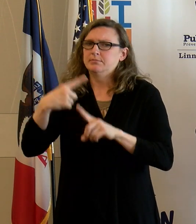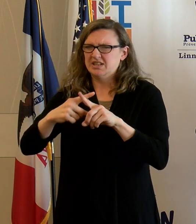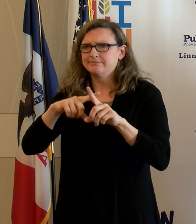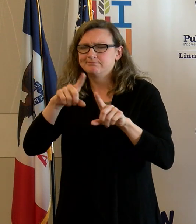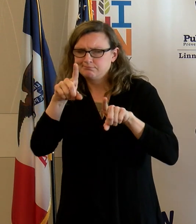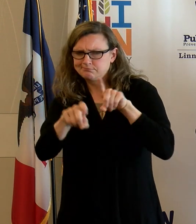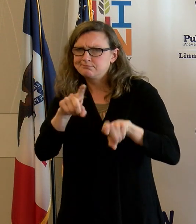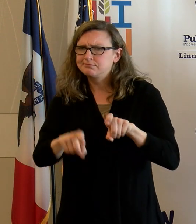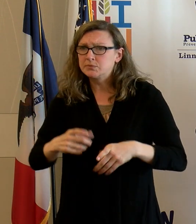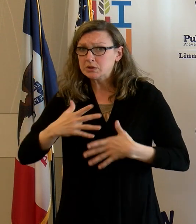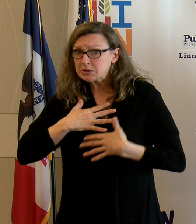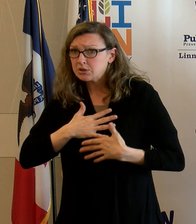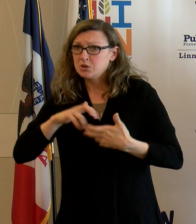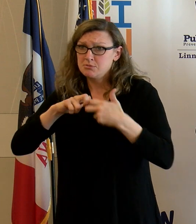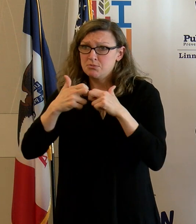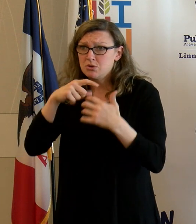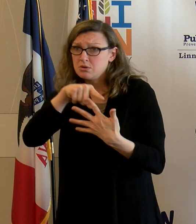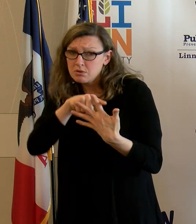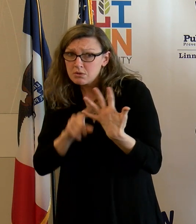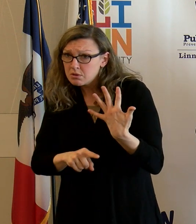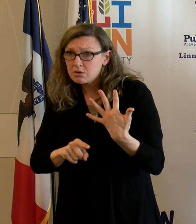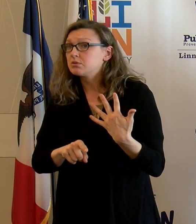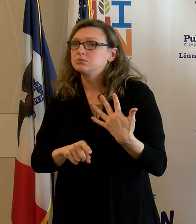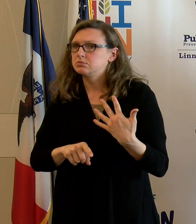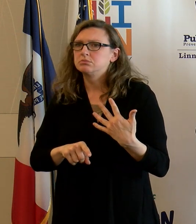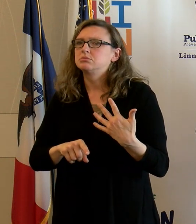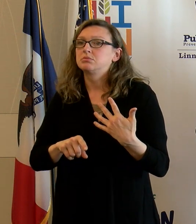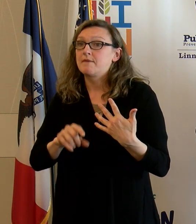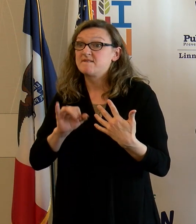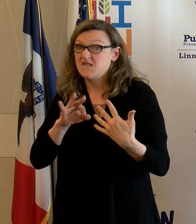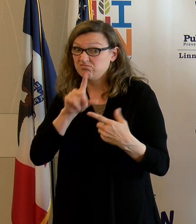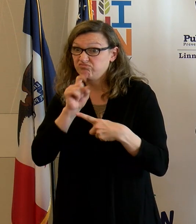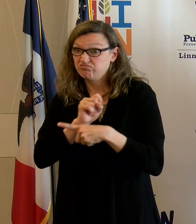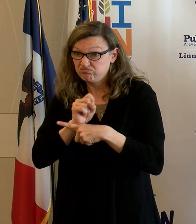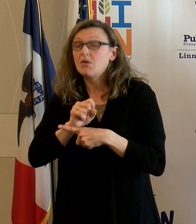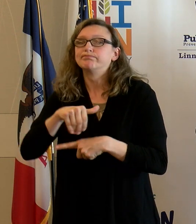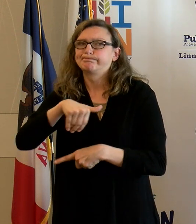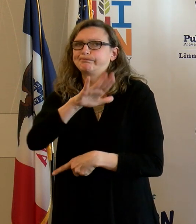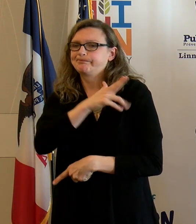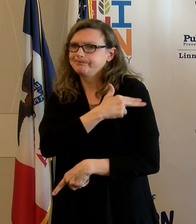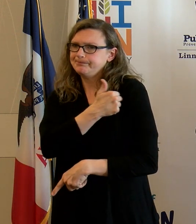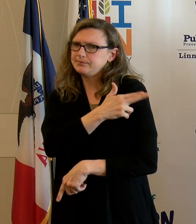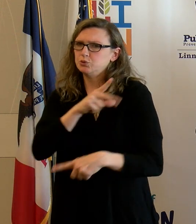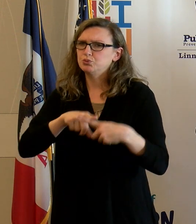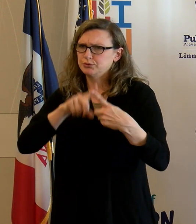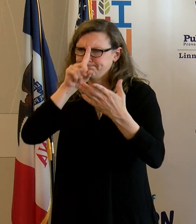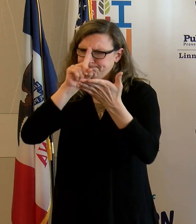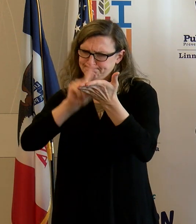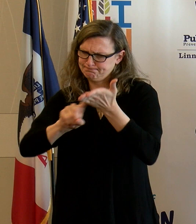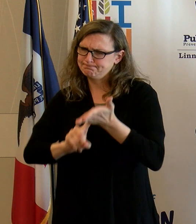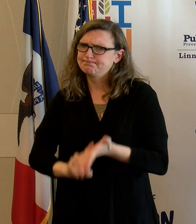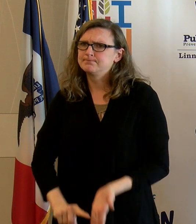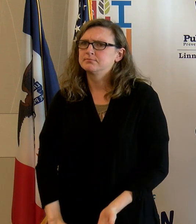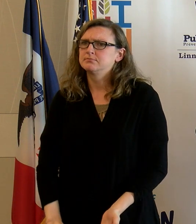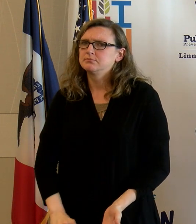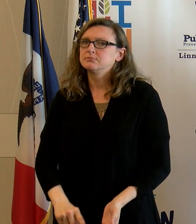refusing them and then directing them to the hospital to make sure that they are checked by medical providers before we accept them into the